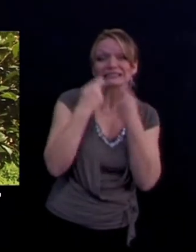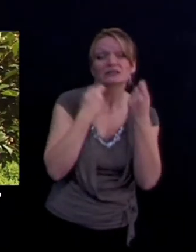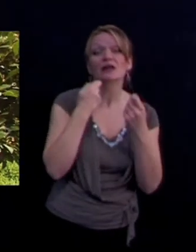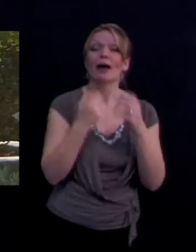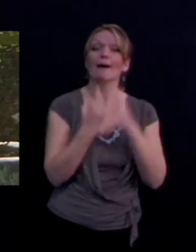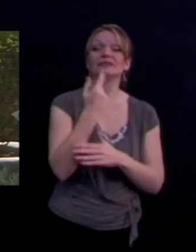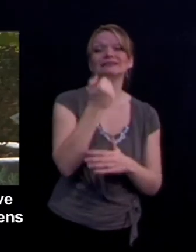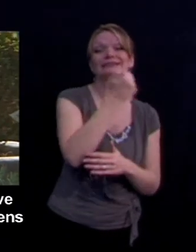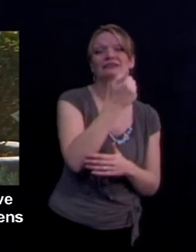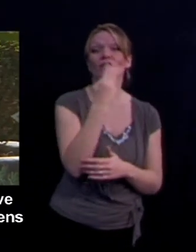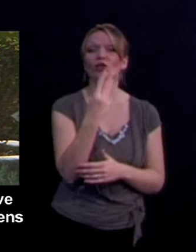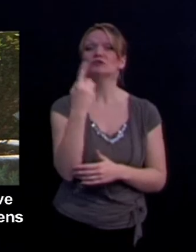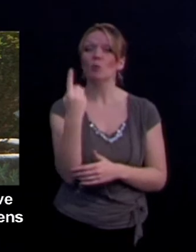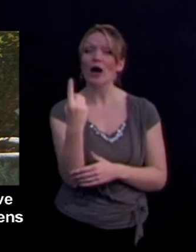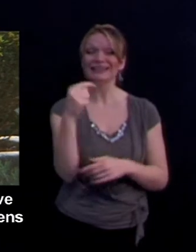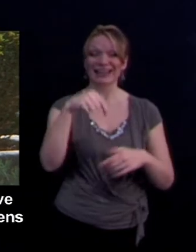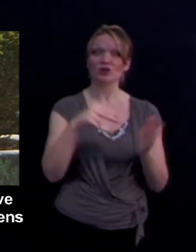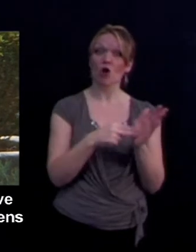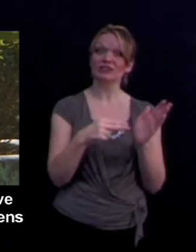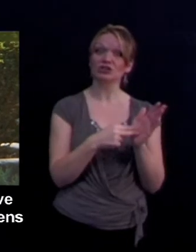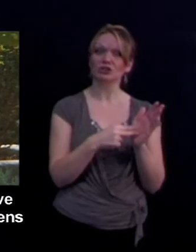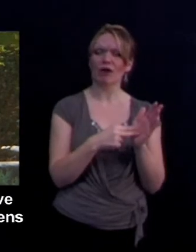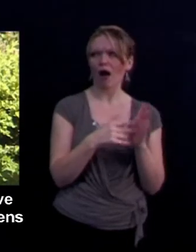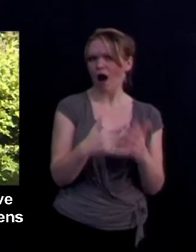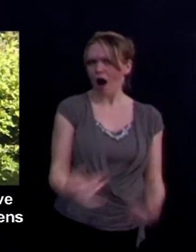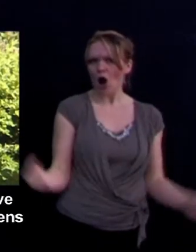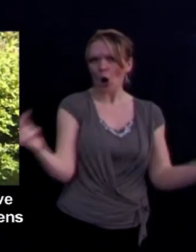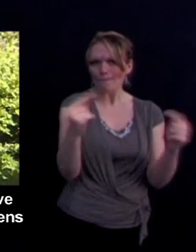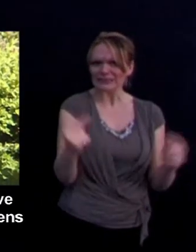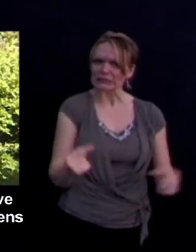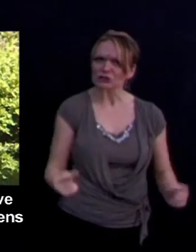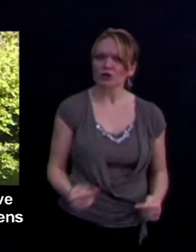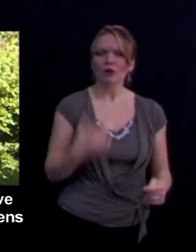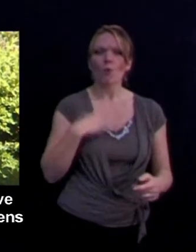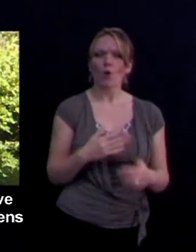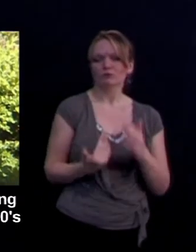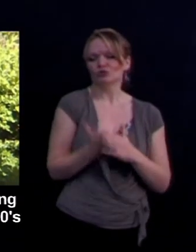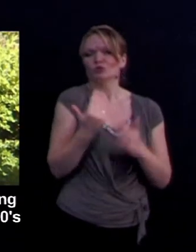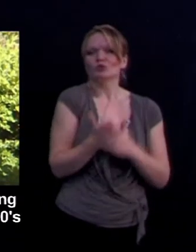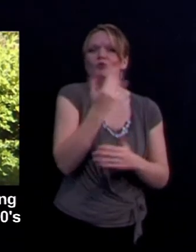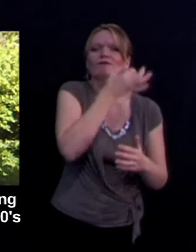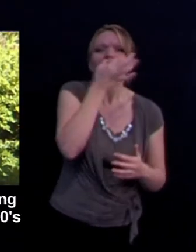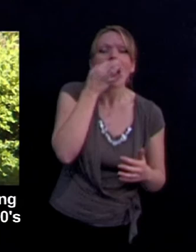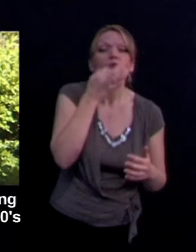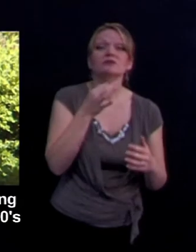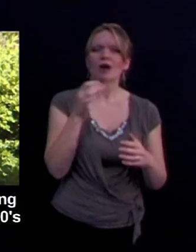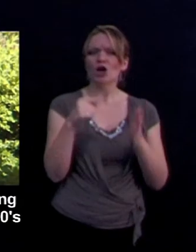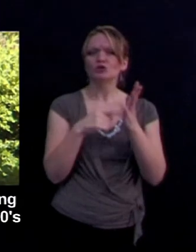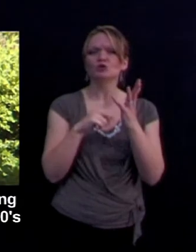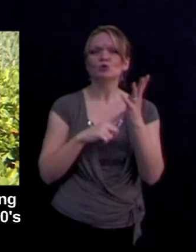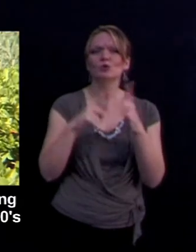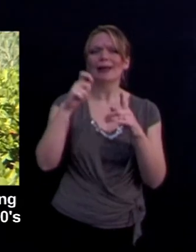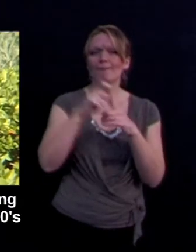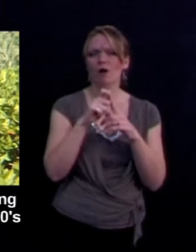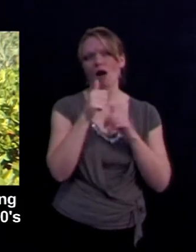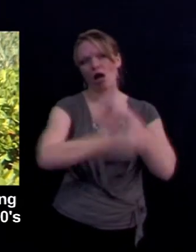1631. There was great competition to have the latest plants and flowers in gardens. Tulips were especially prized,